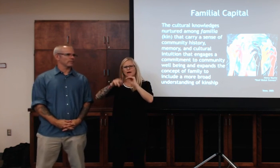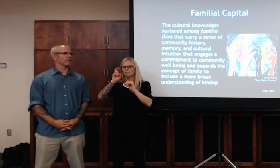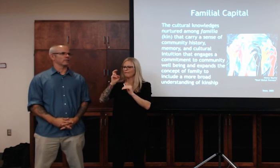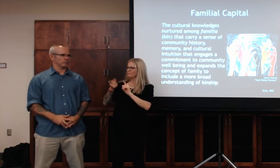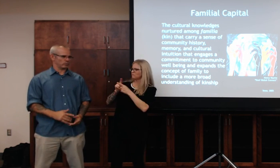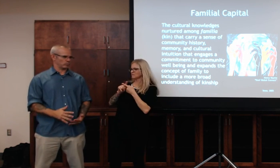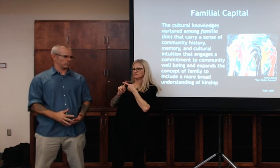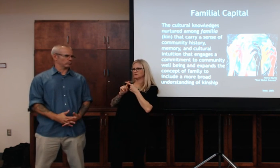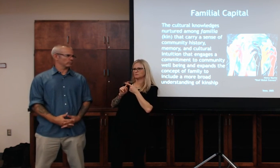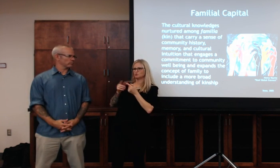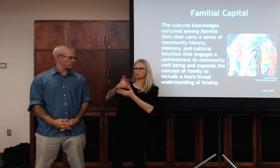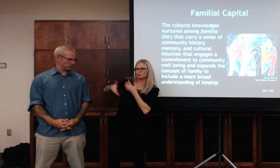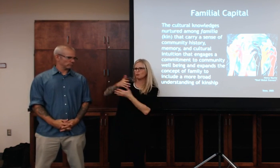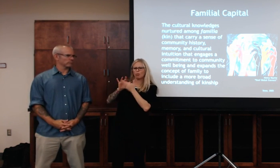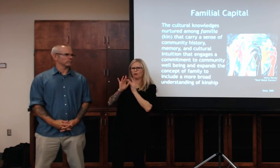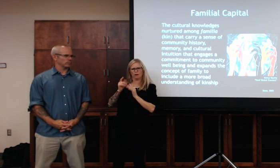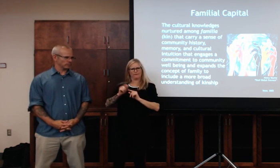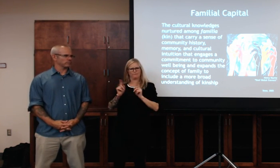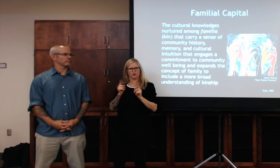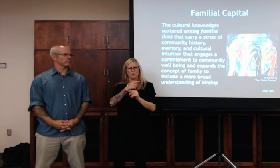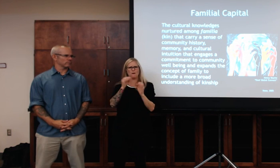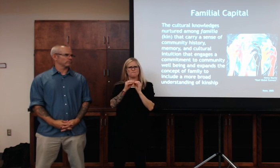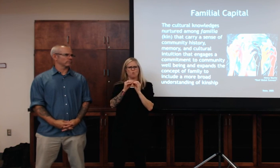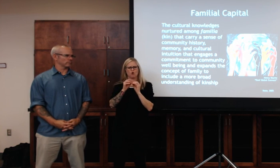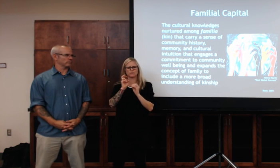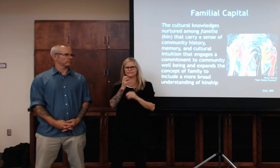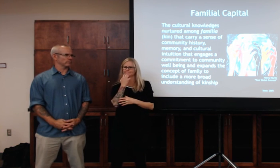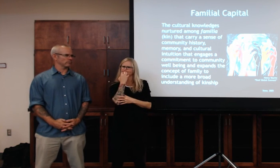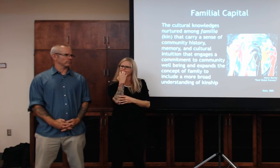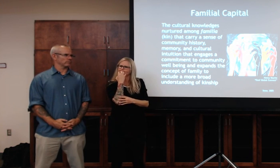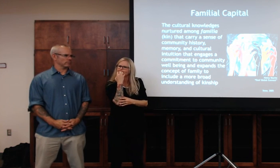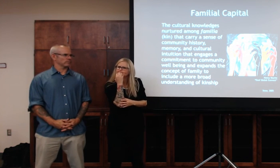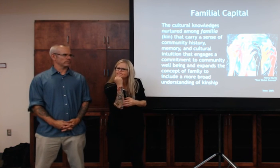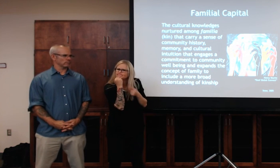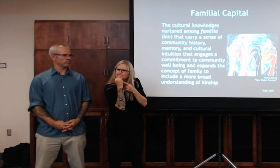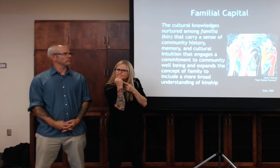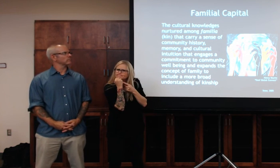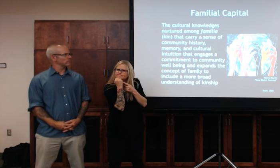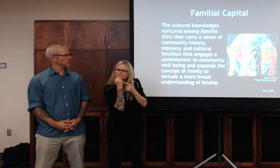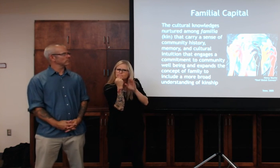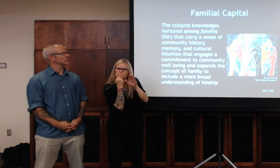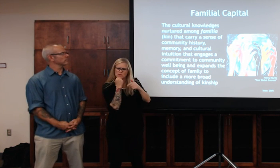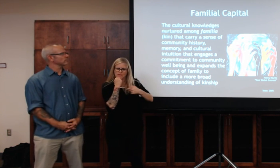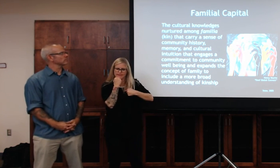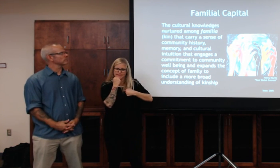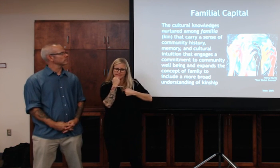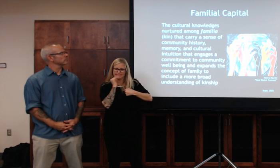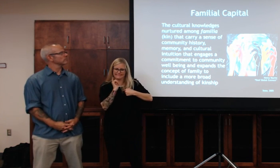That's a little bit different than a friendship and a social connection. There's more of a value there.